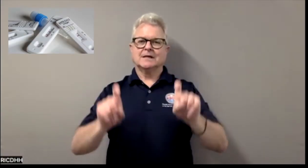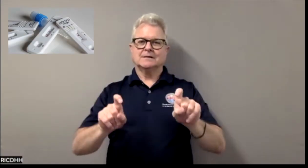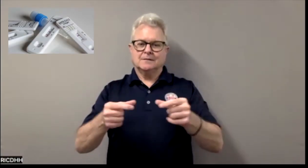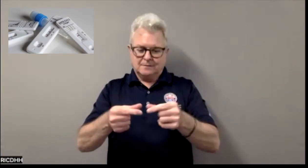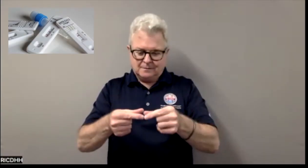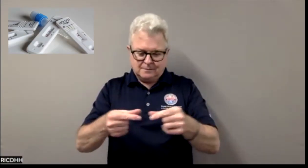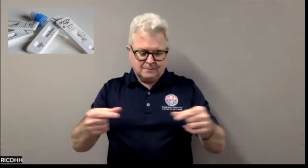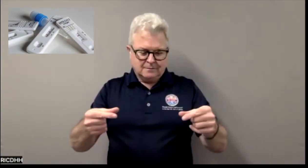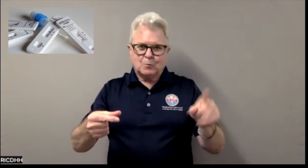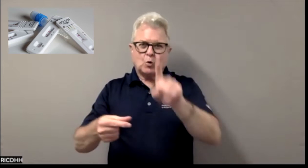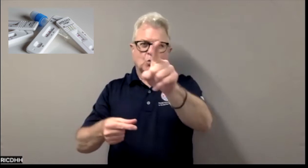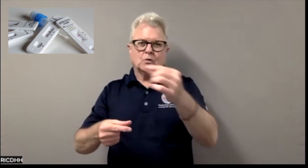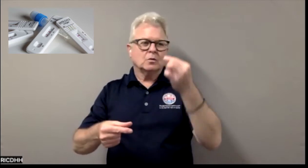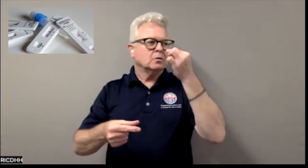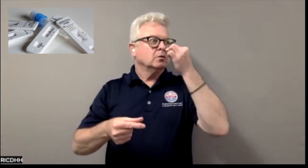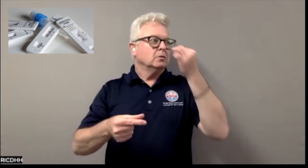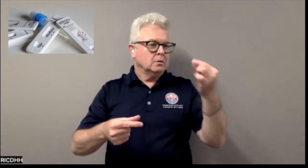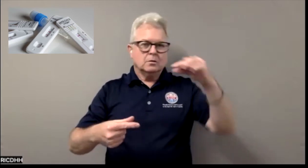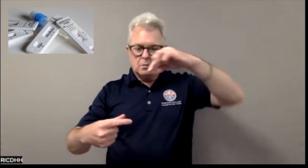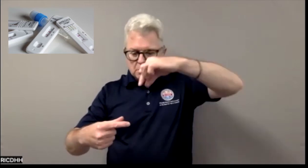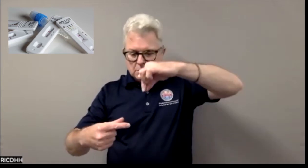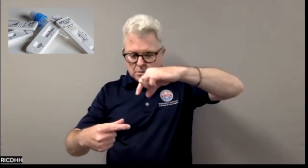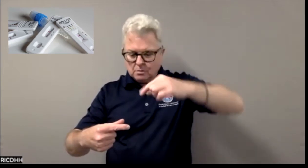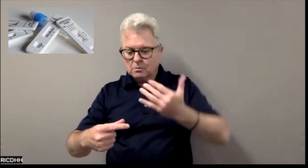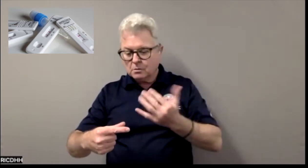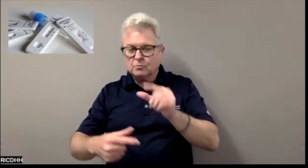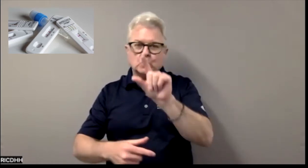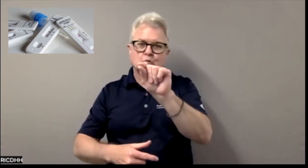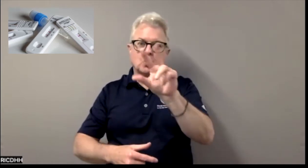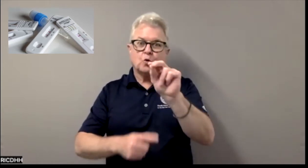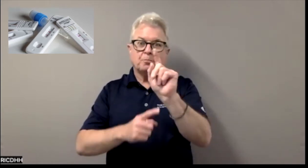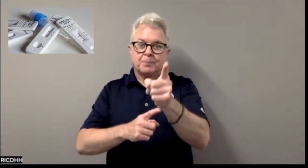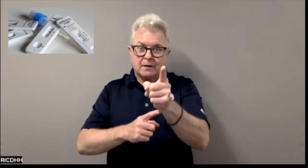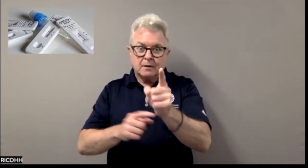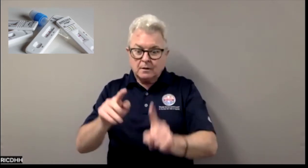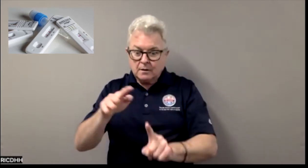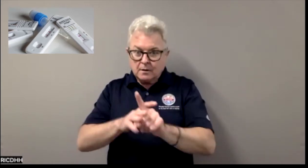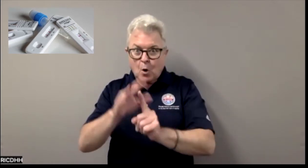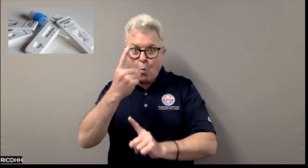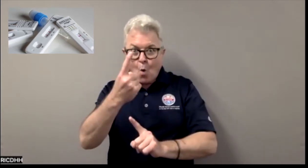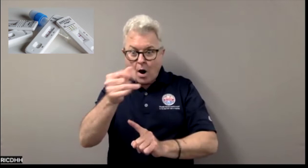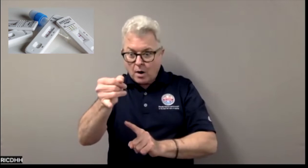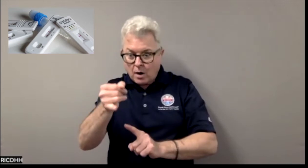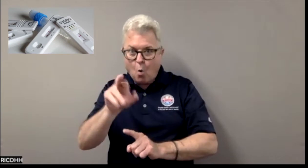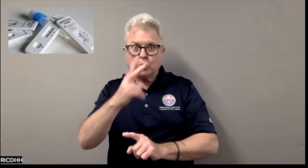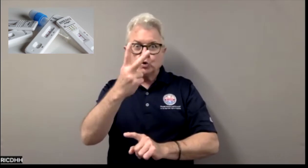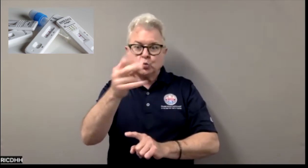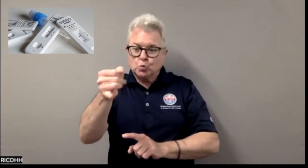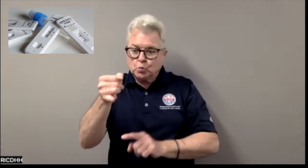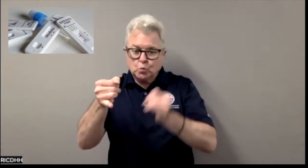home test kit that they provide for you, which you can take, a droplet of, a swab from your nasal, drop it in, and